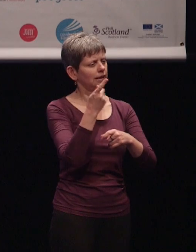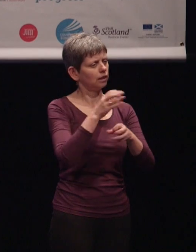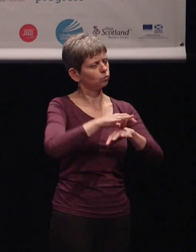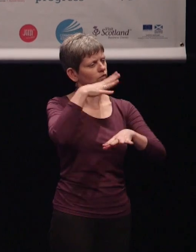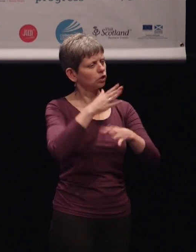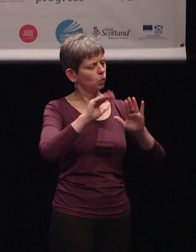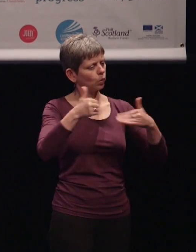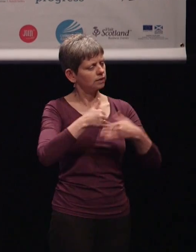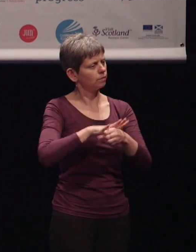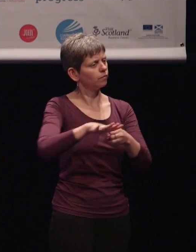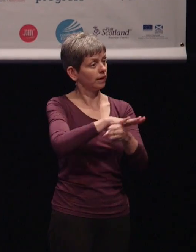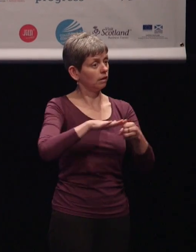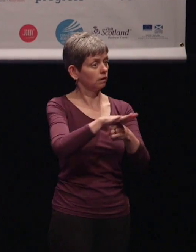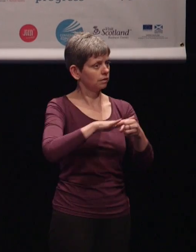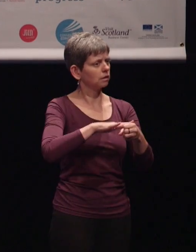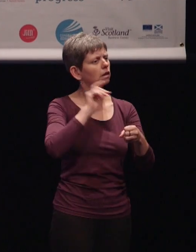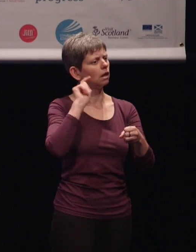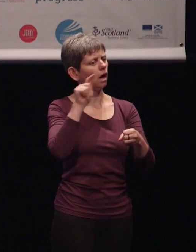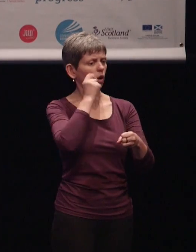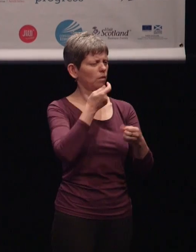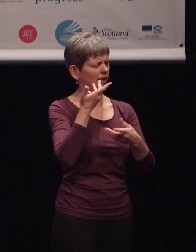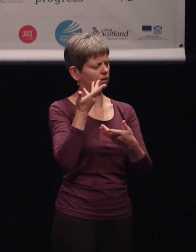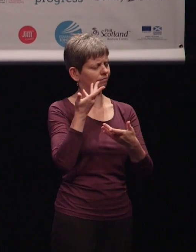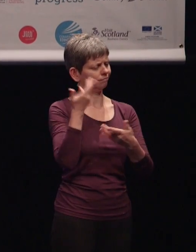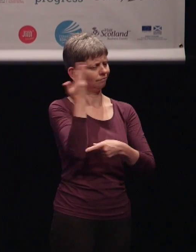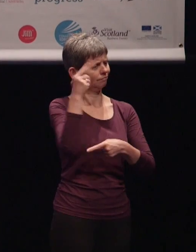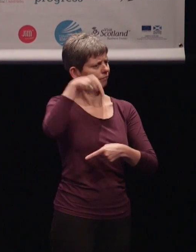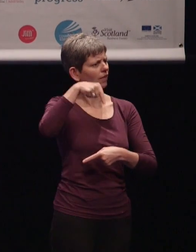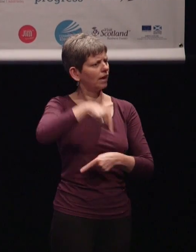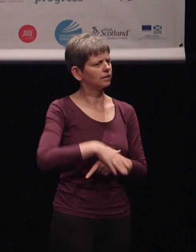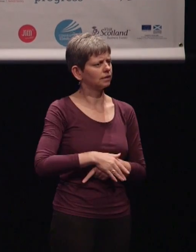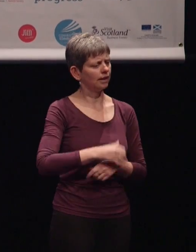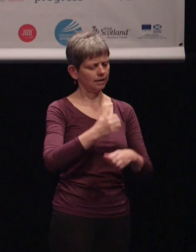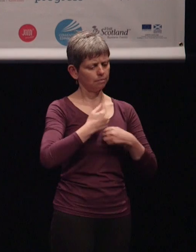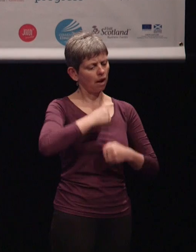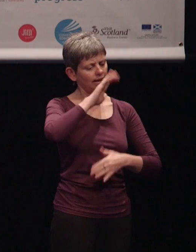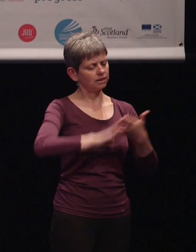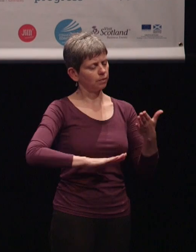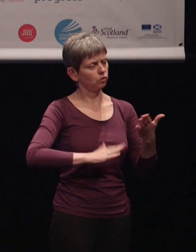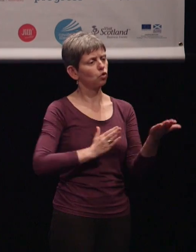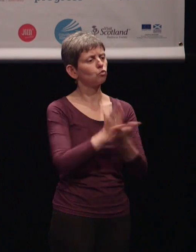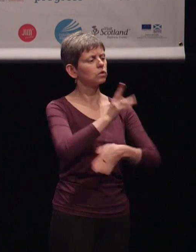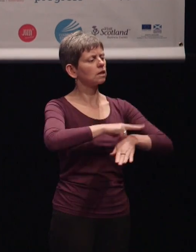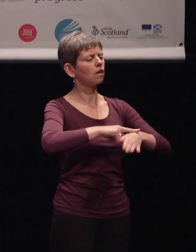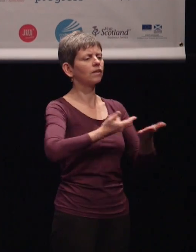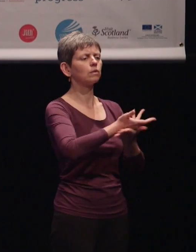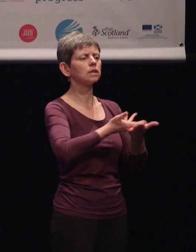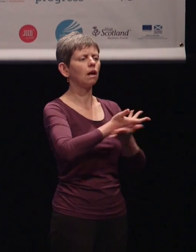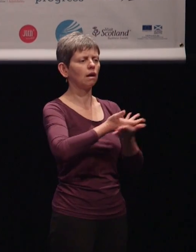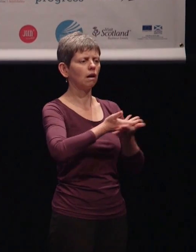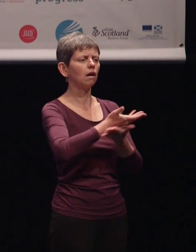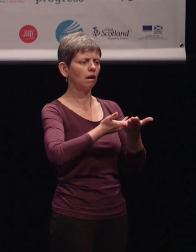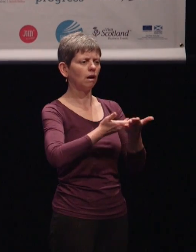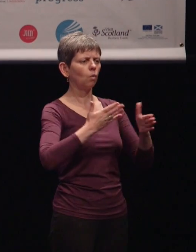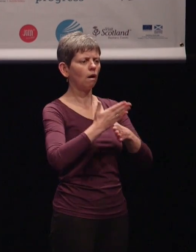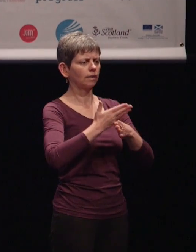talking about. You could say, it's the experience I made as a staff counselor. And when I